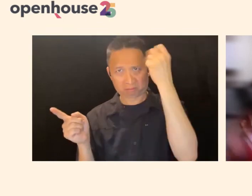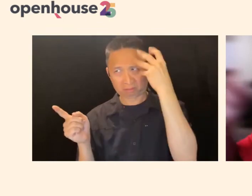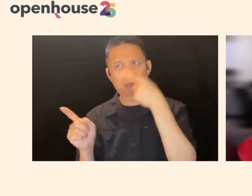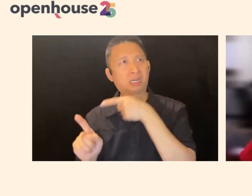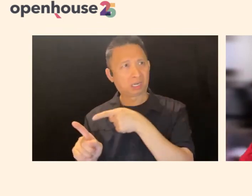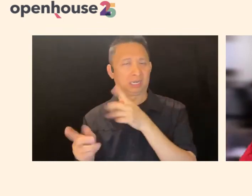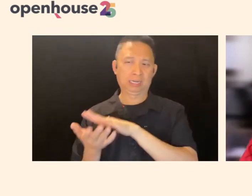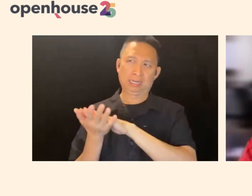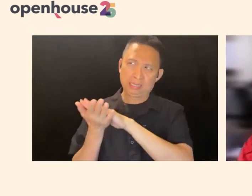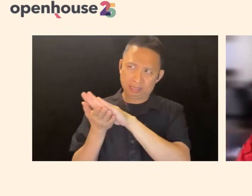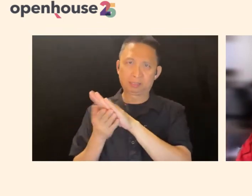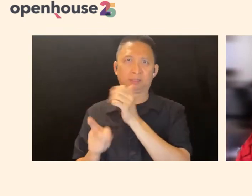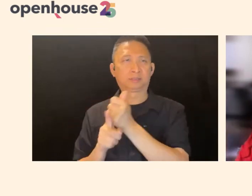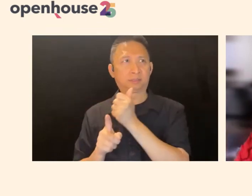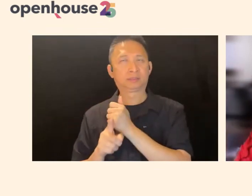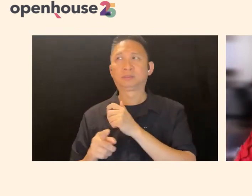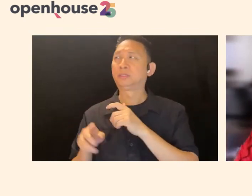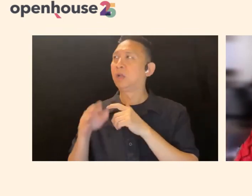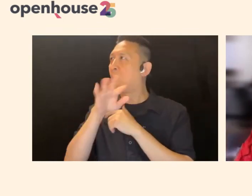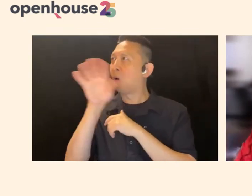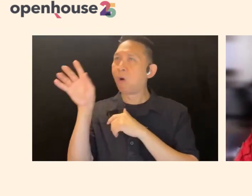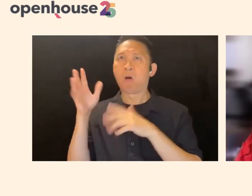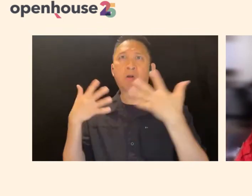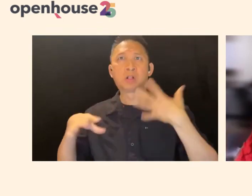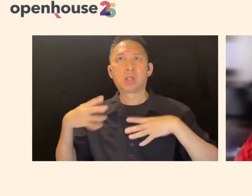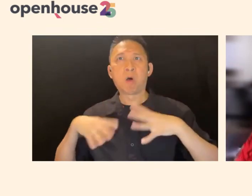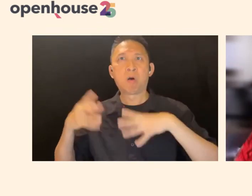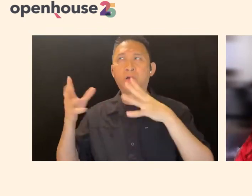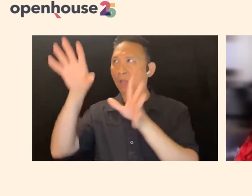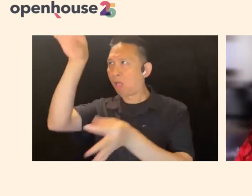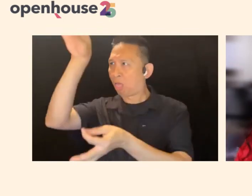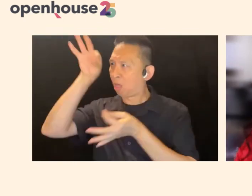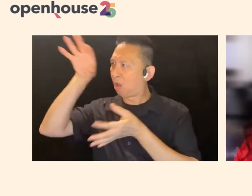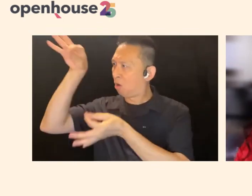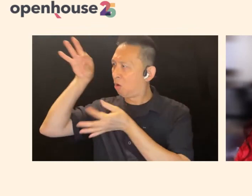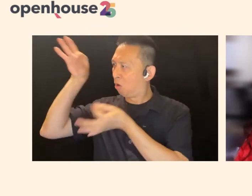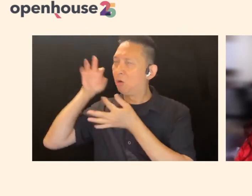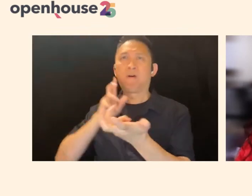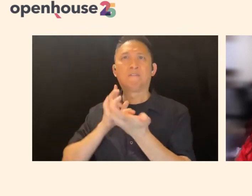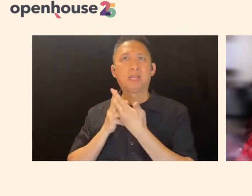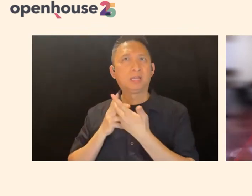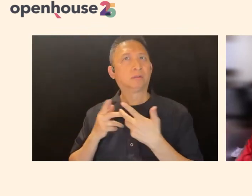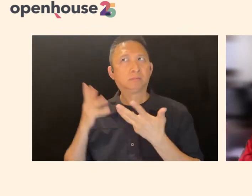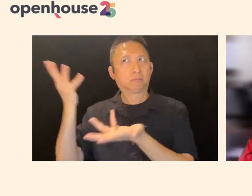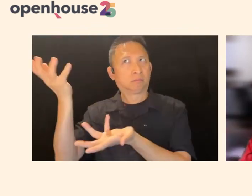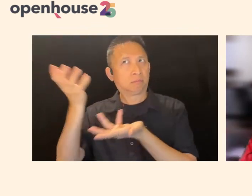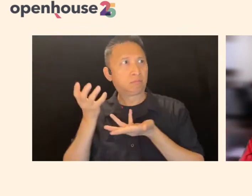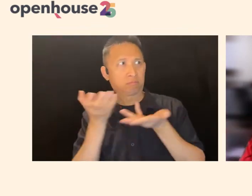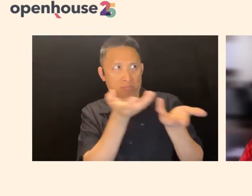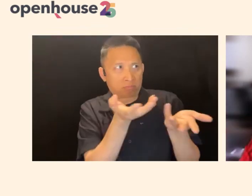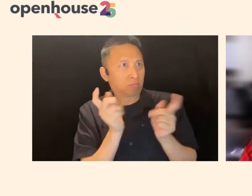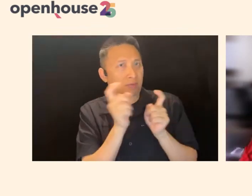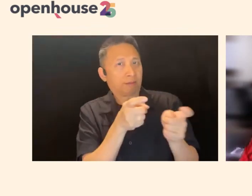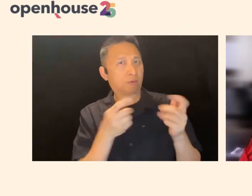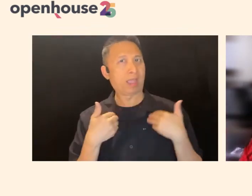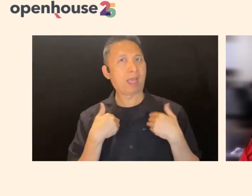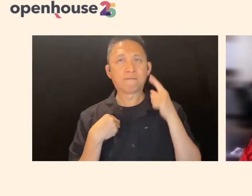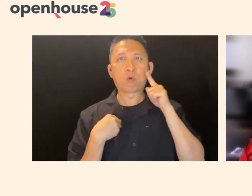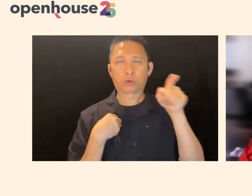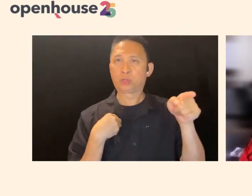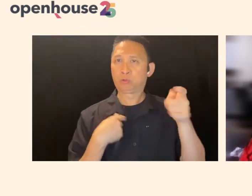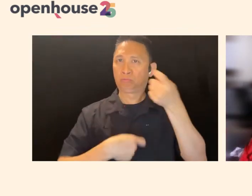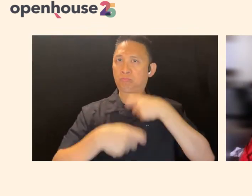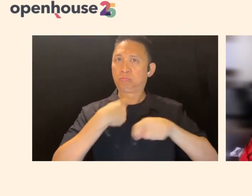grab some clothes off that clothing rack if you don't have clothes to change into, because we have it here for you.